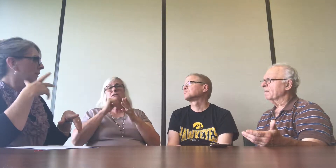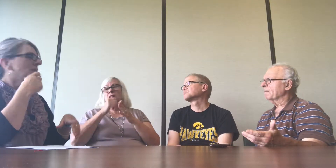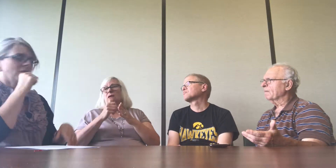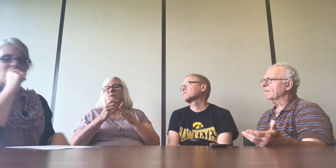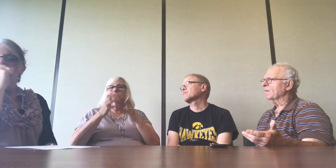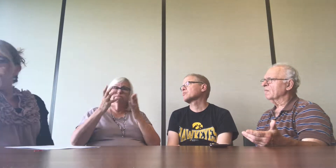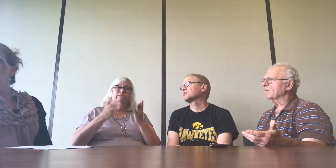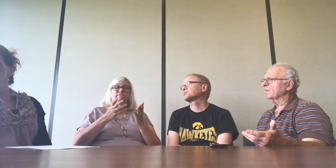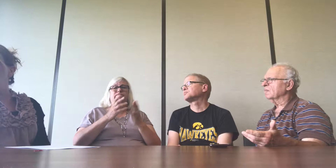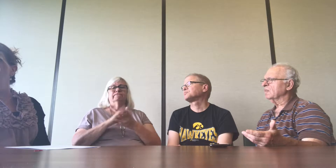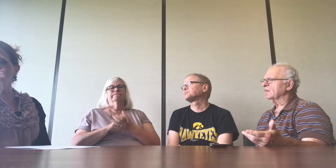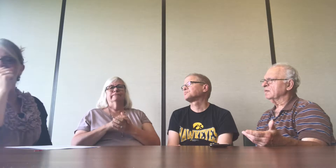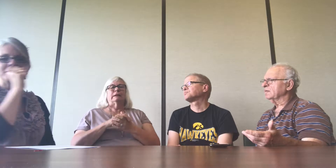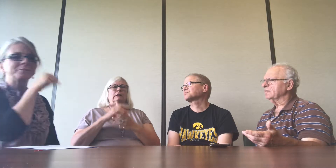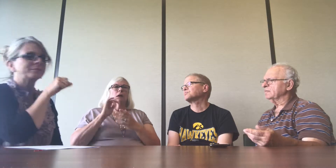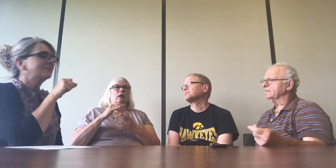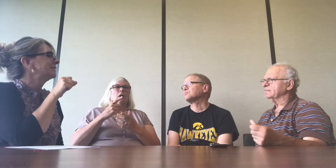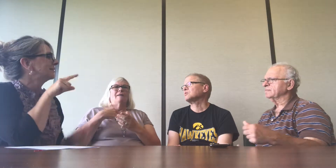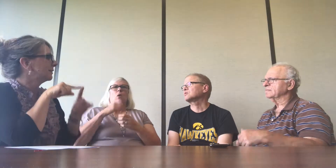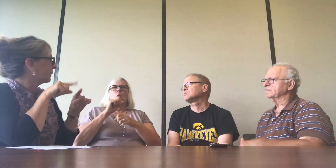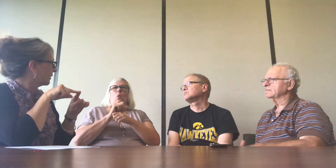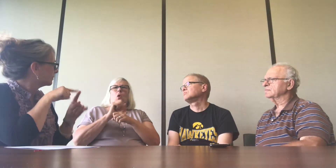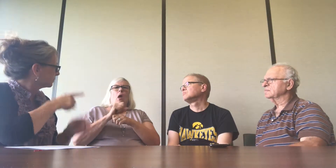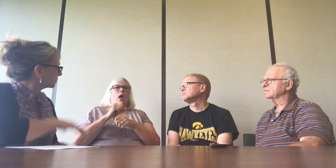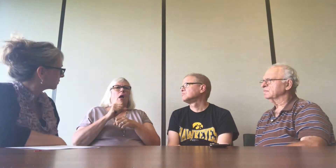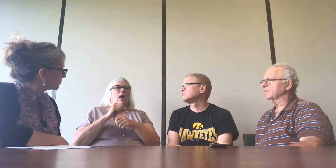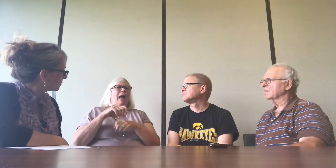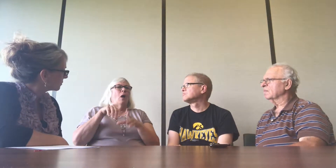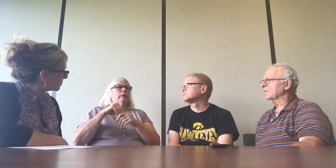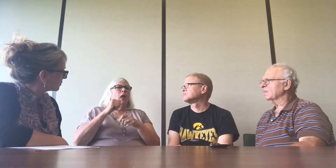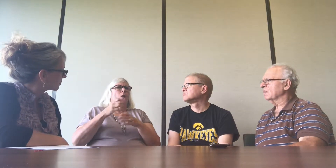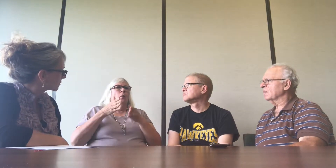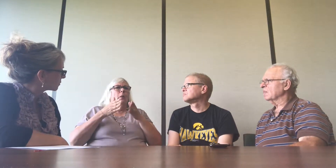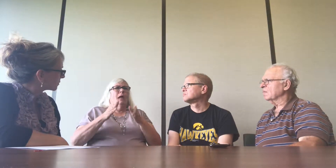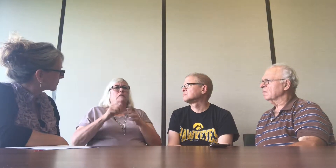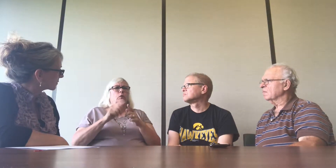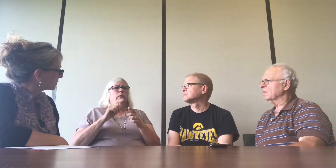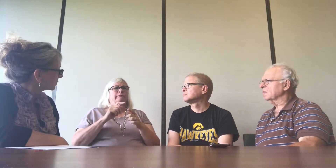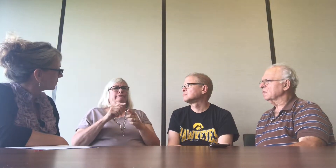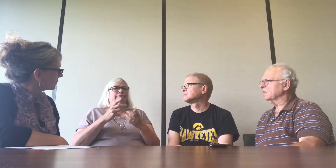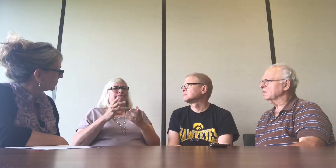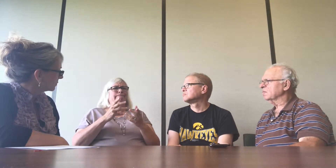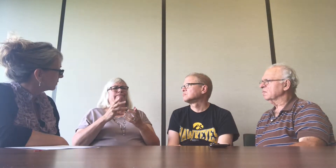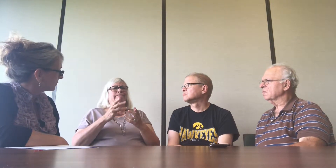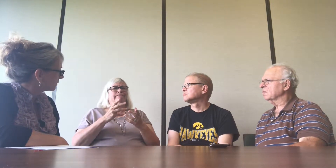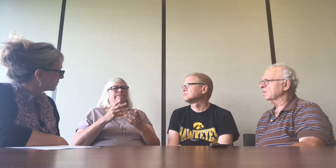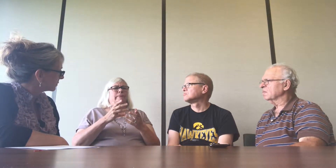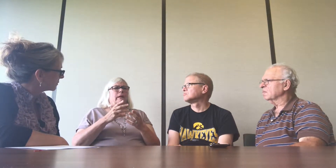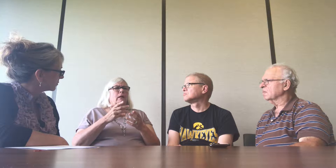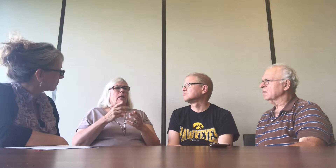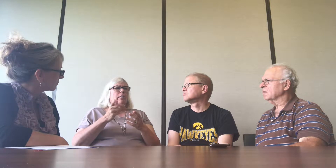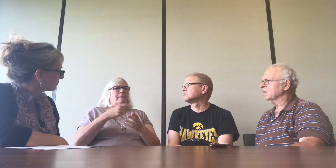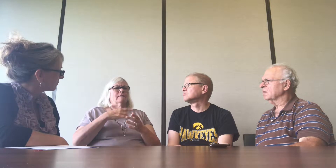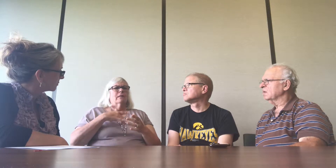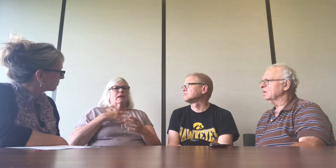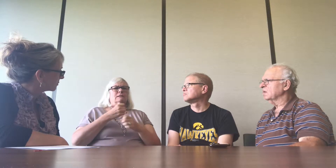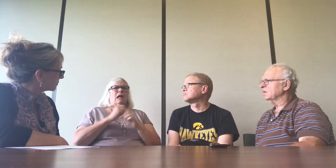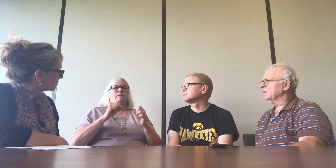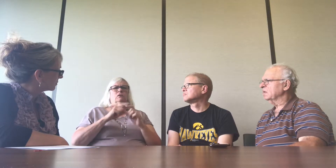Jennifer, it really varies. Shirley, okay, we need to figure out a way to help these people